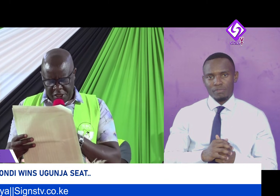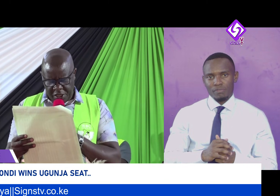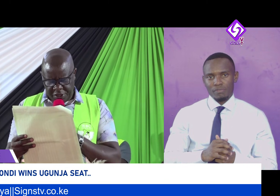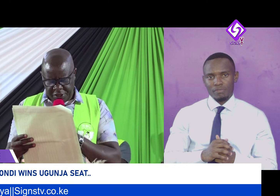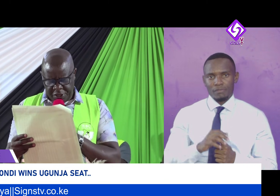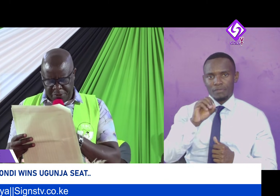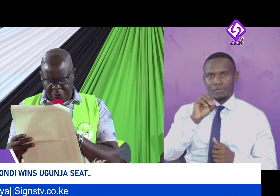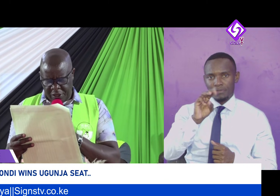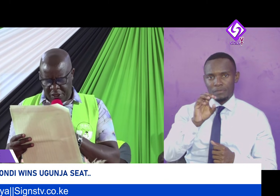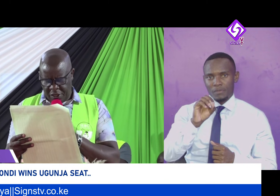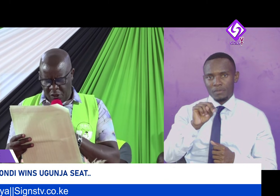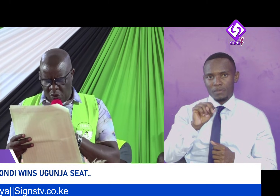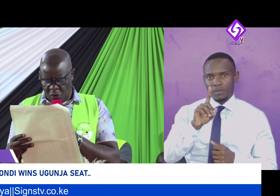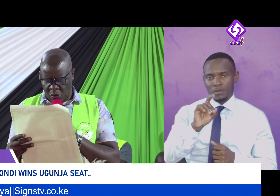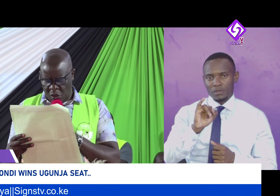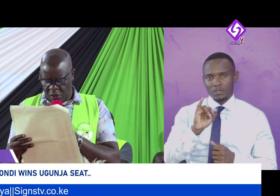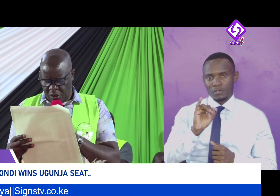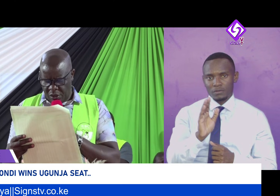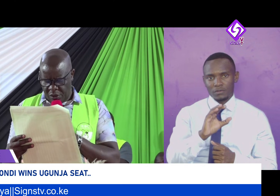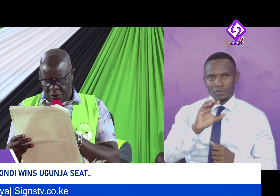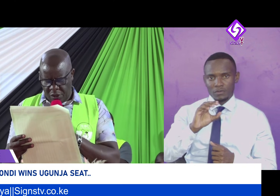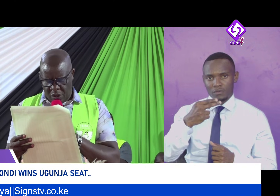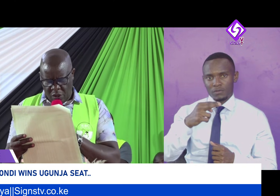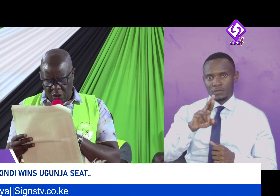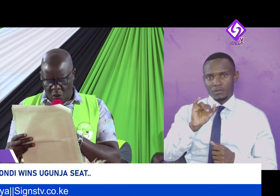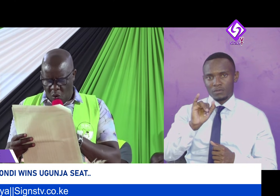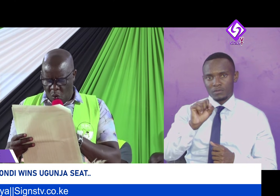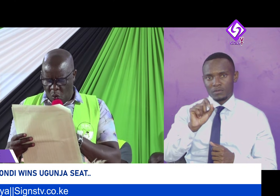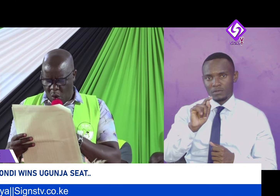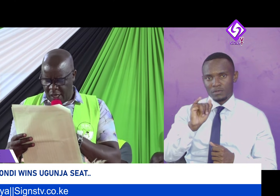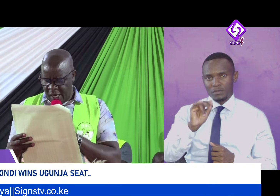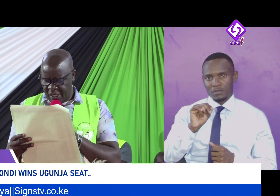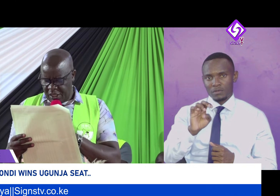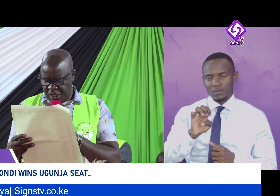Omondi Crispin Oduor,